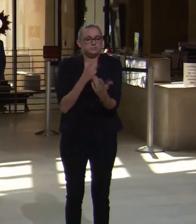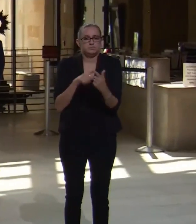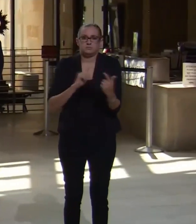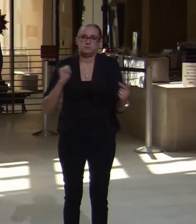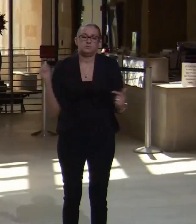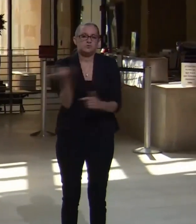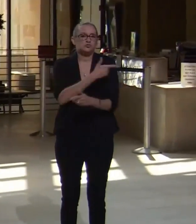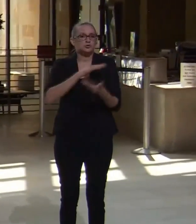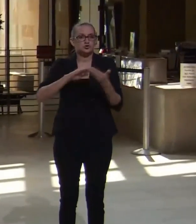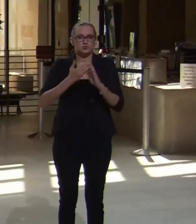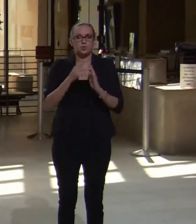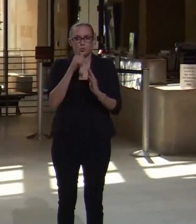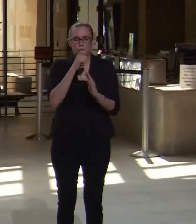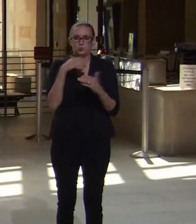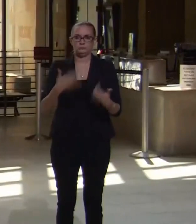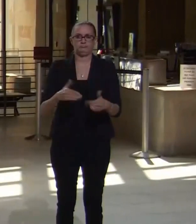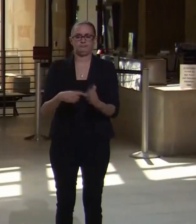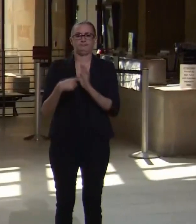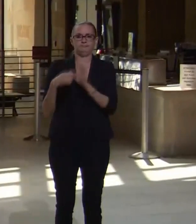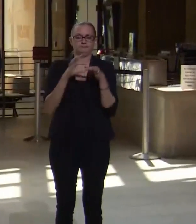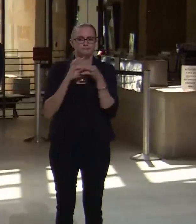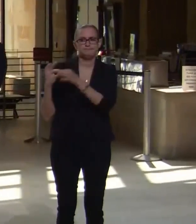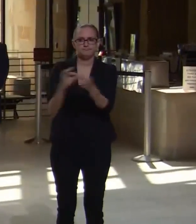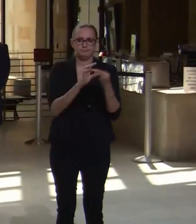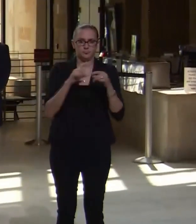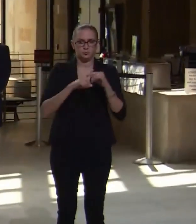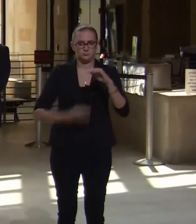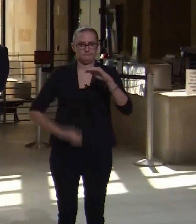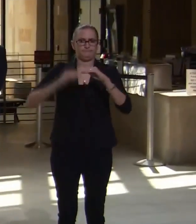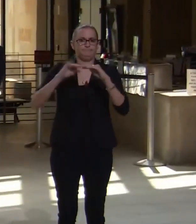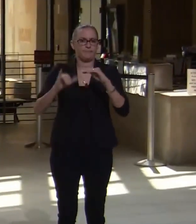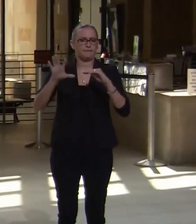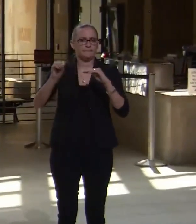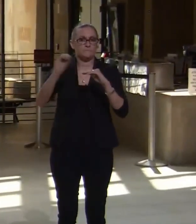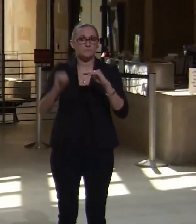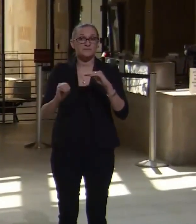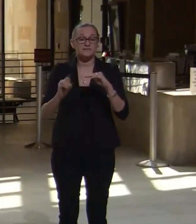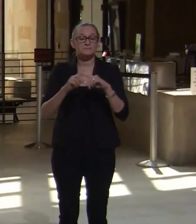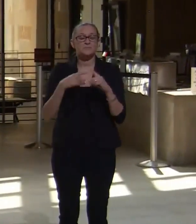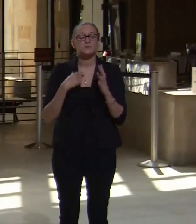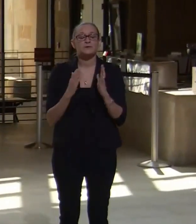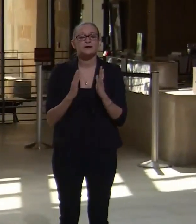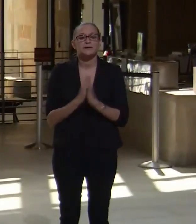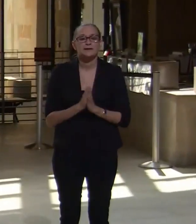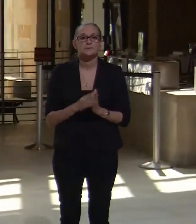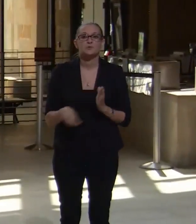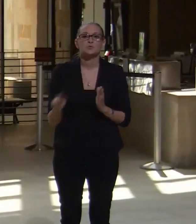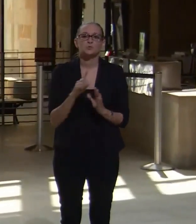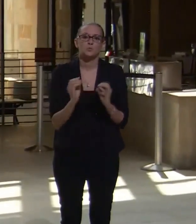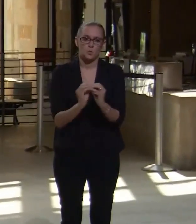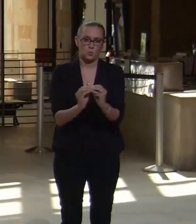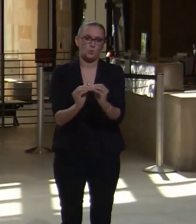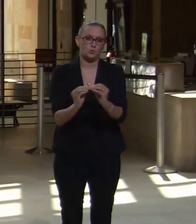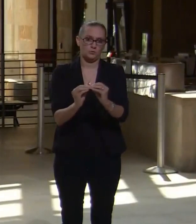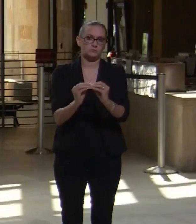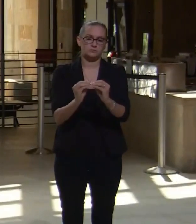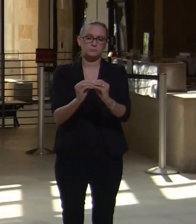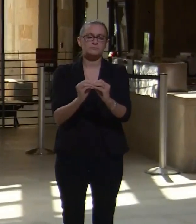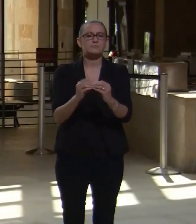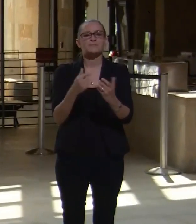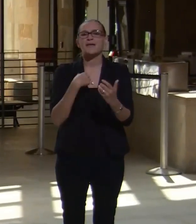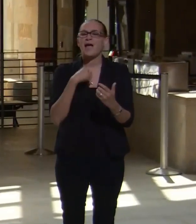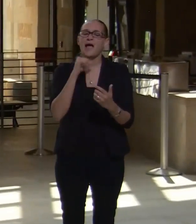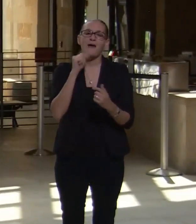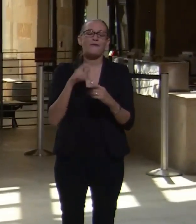our community that has shown such unity to get to that 50% mark. But we're asking you to do more. I'm not